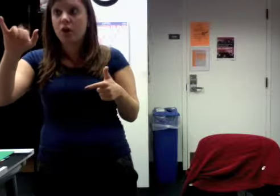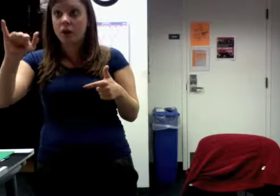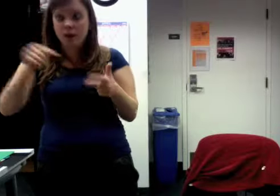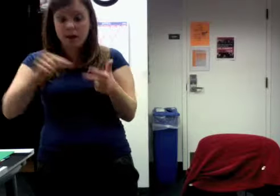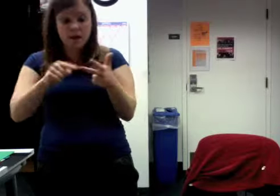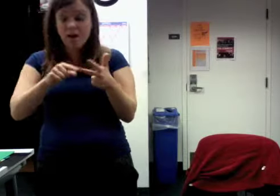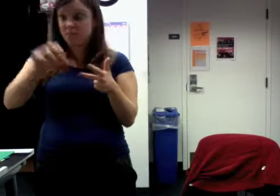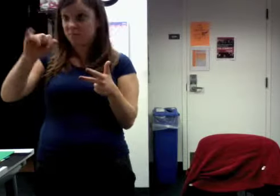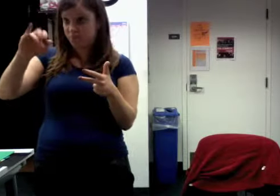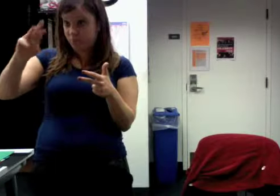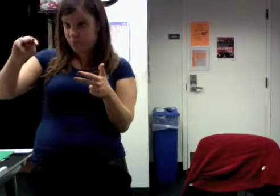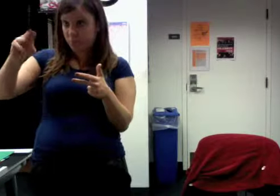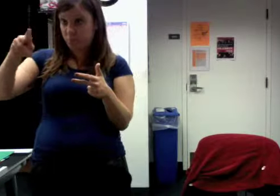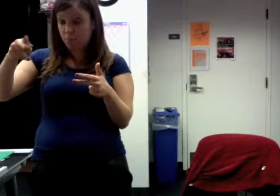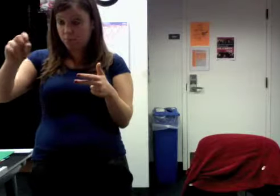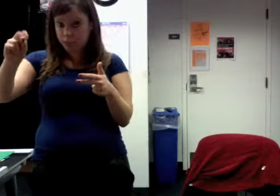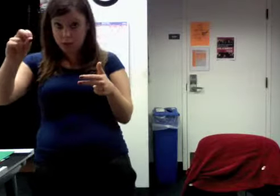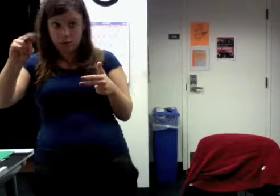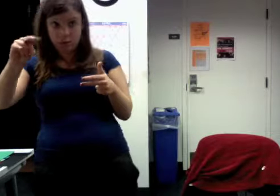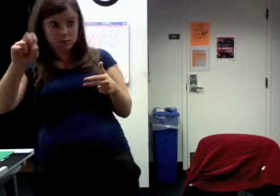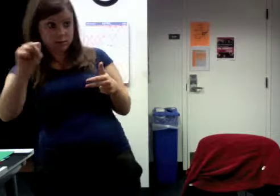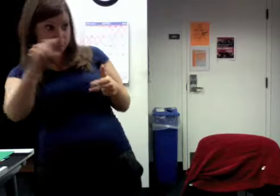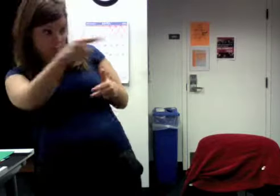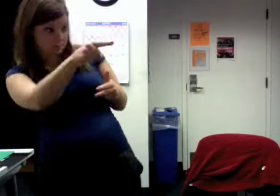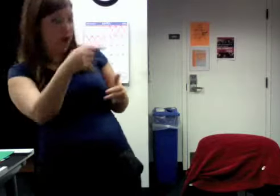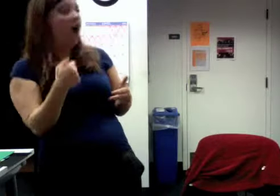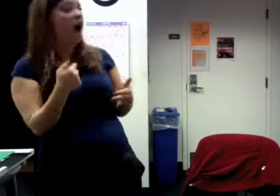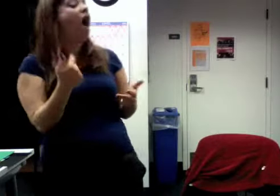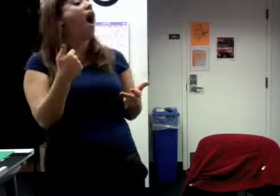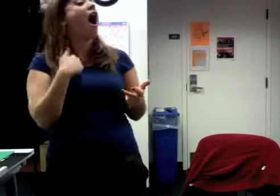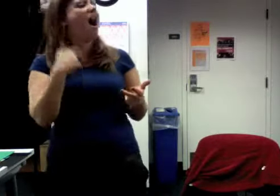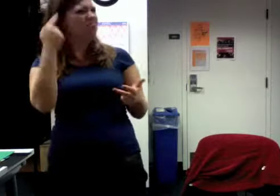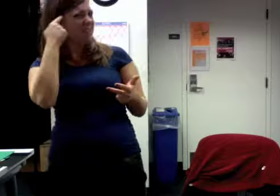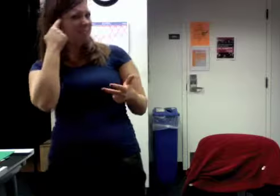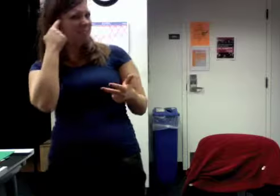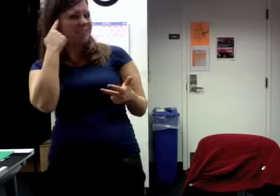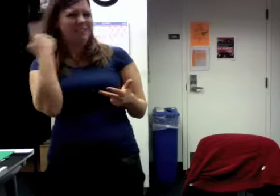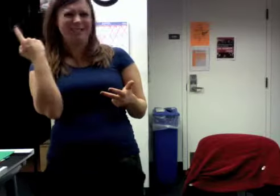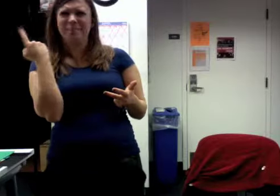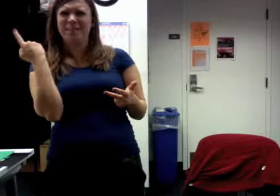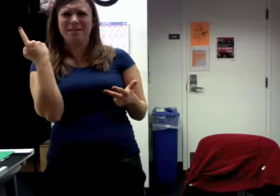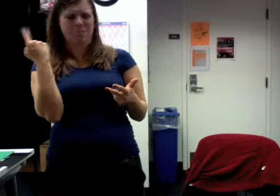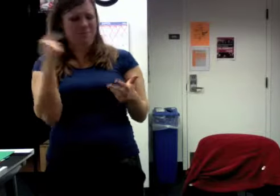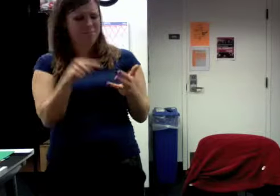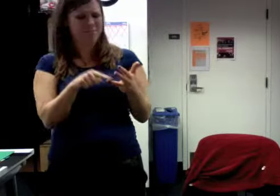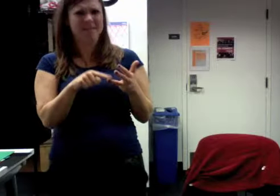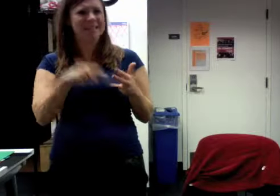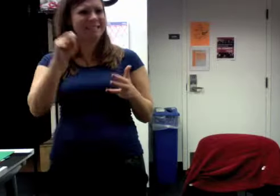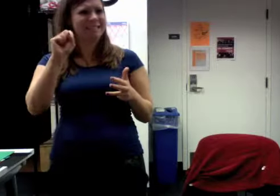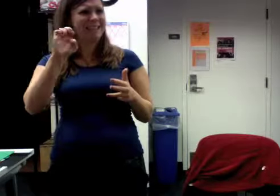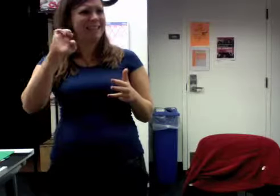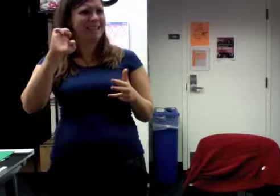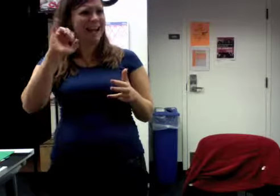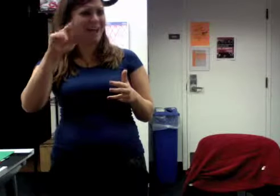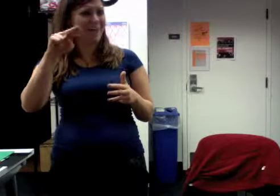sometimes that Seinfeld, especially George. George has a lot of schemes that are just exactly like